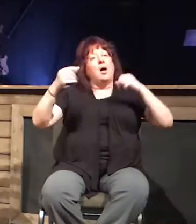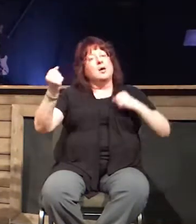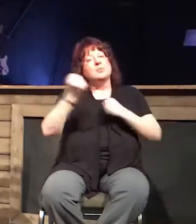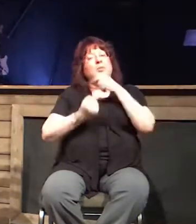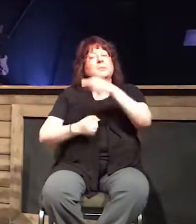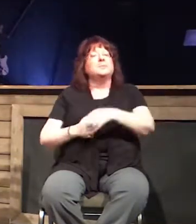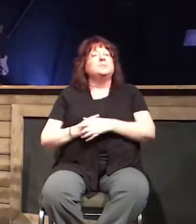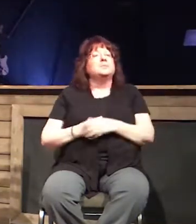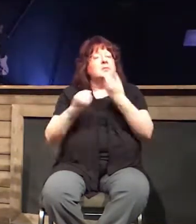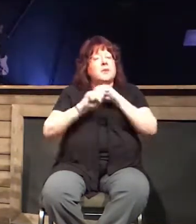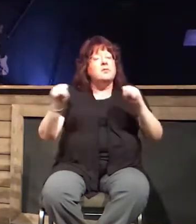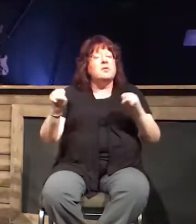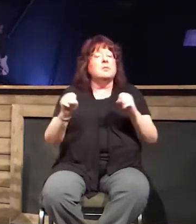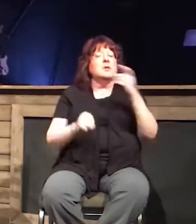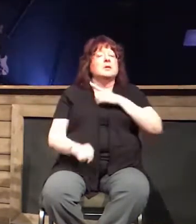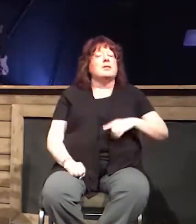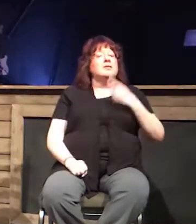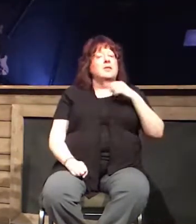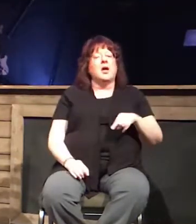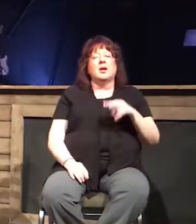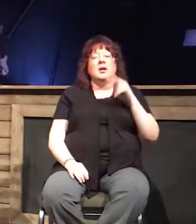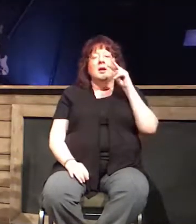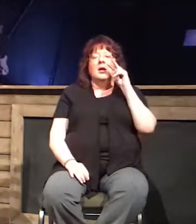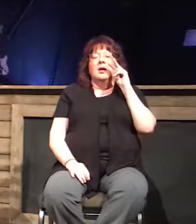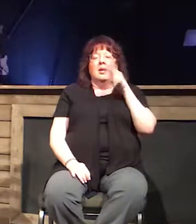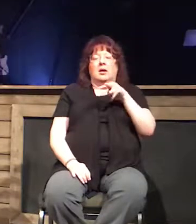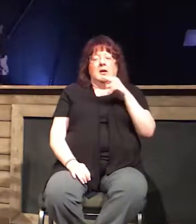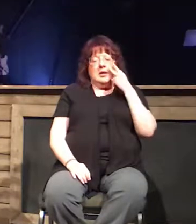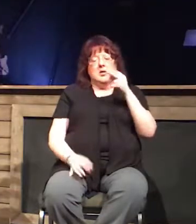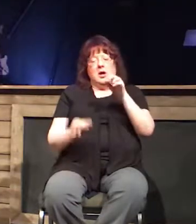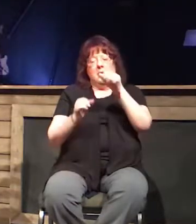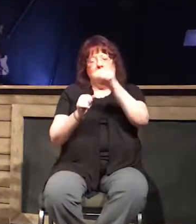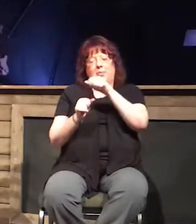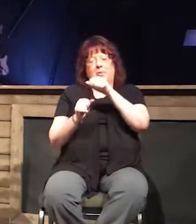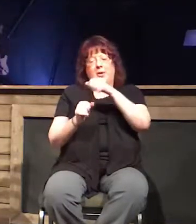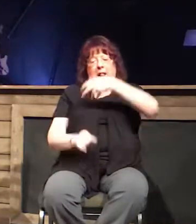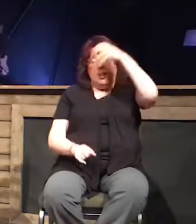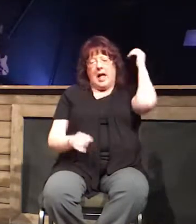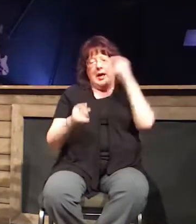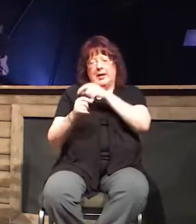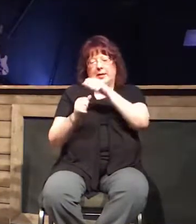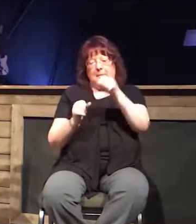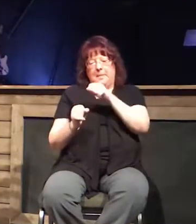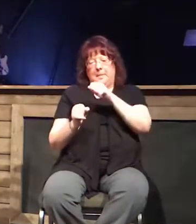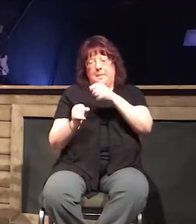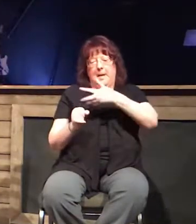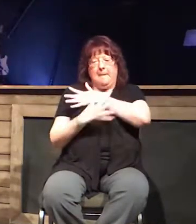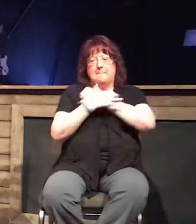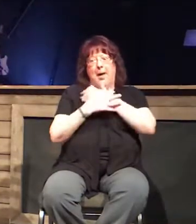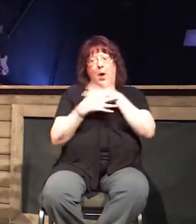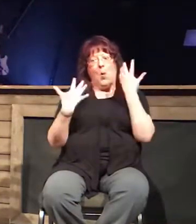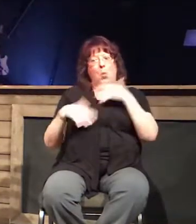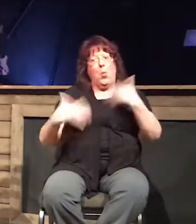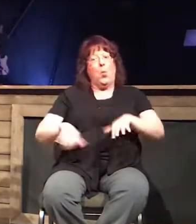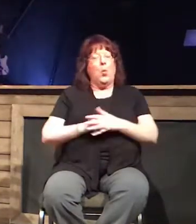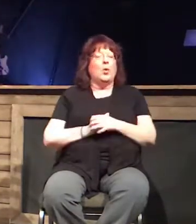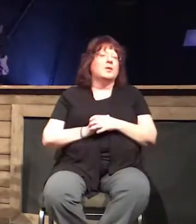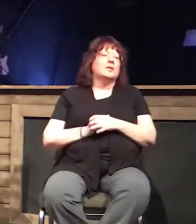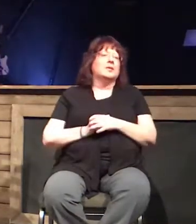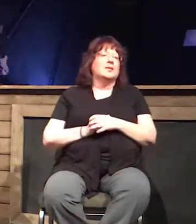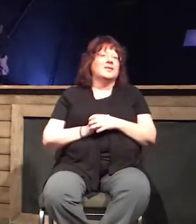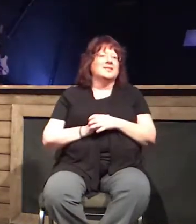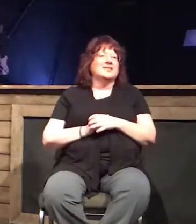them. When David said that, he looked down and I'm sure he saw a notch that said lion and bear. Oh my.